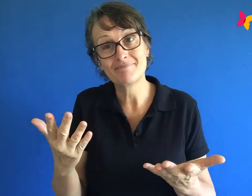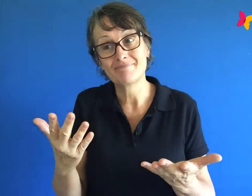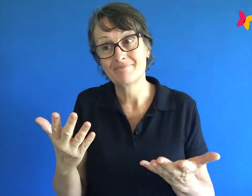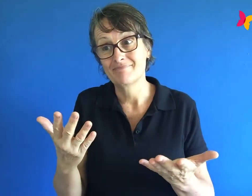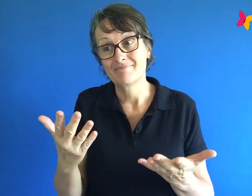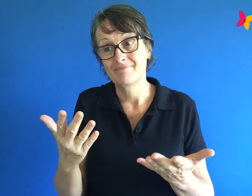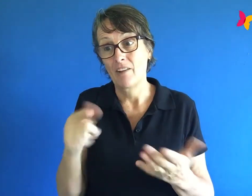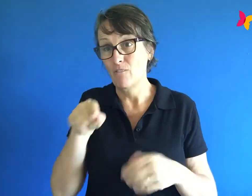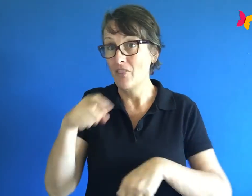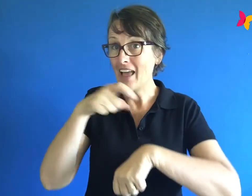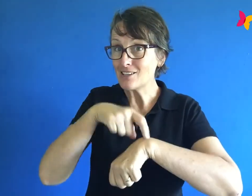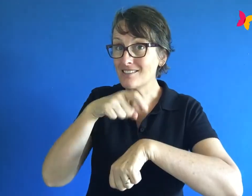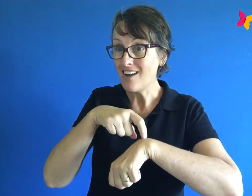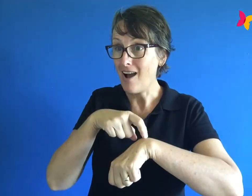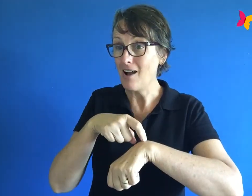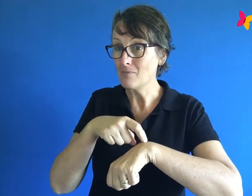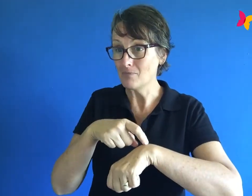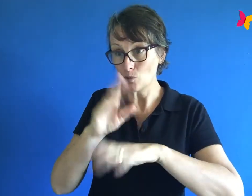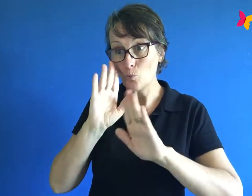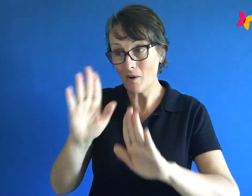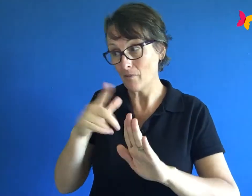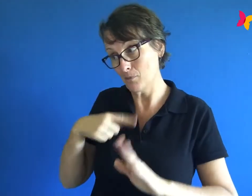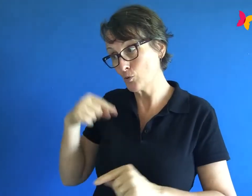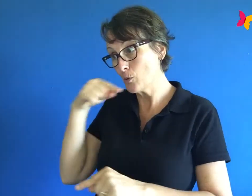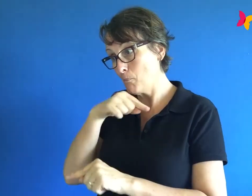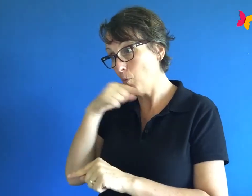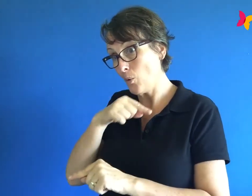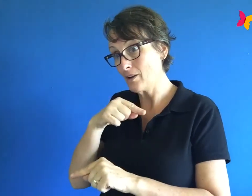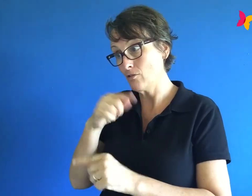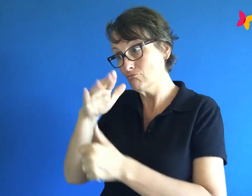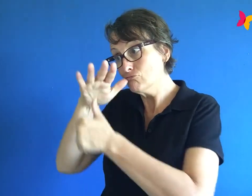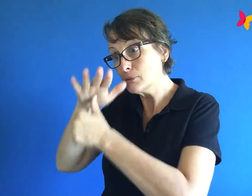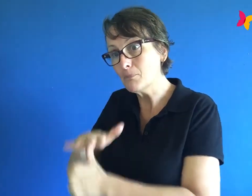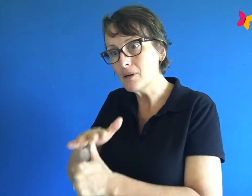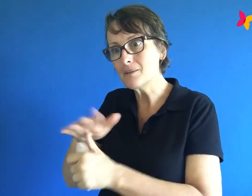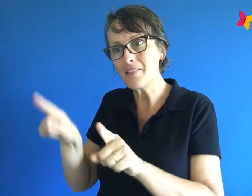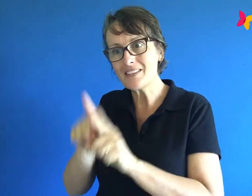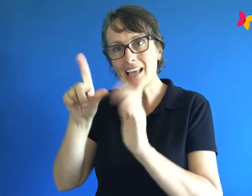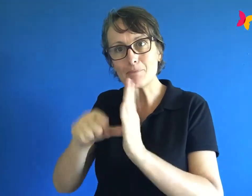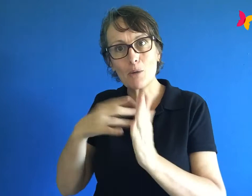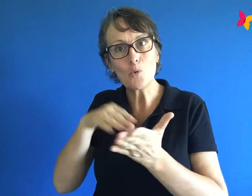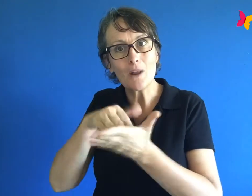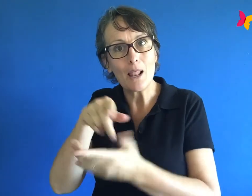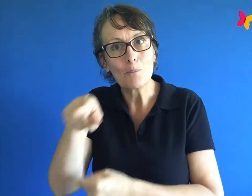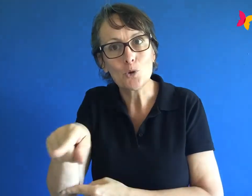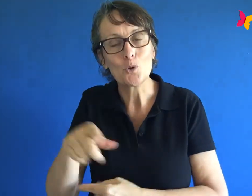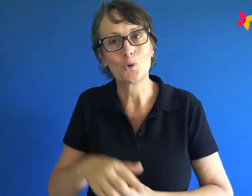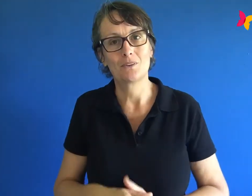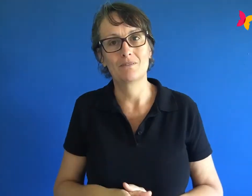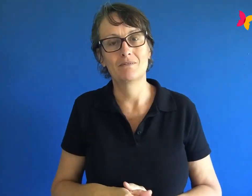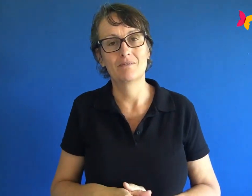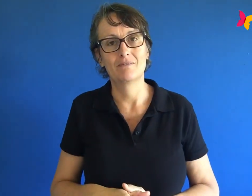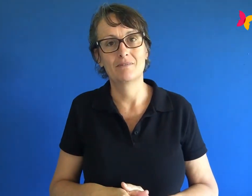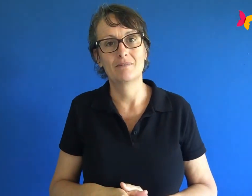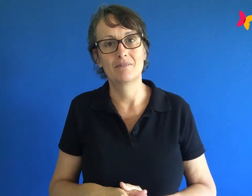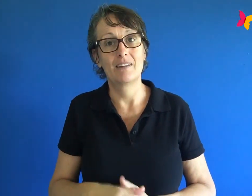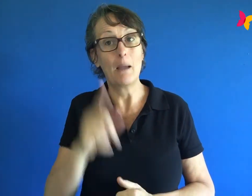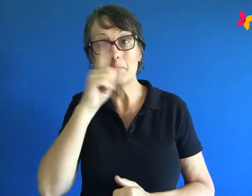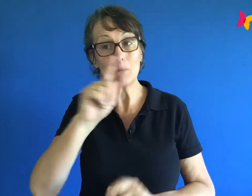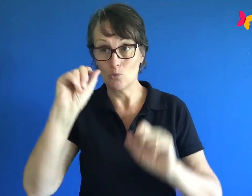he still thought very much to take care of you. And I think this is one of those things that people don't understand, that the